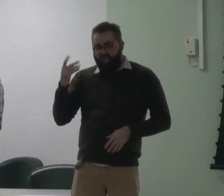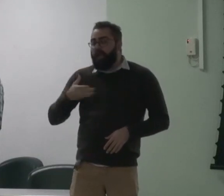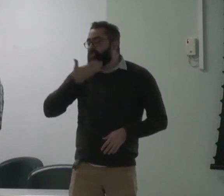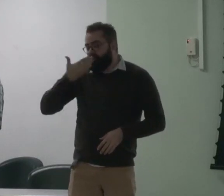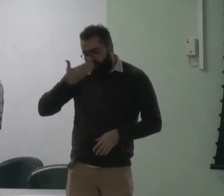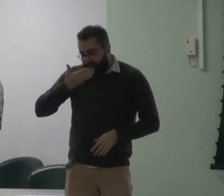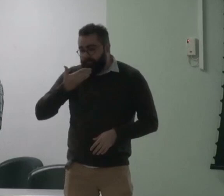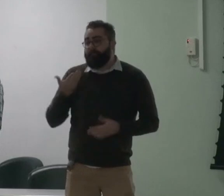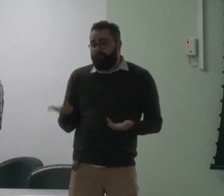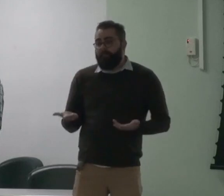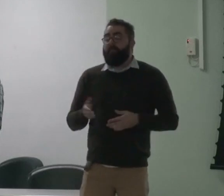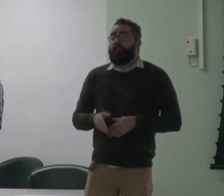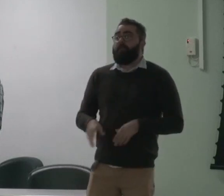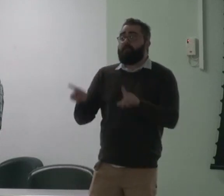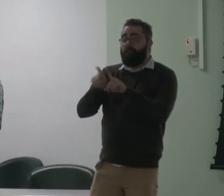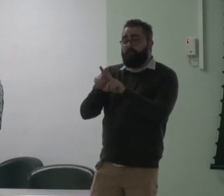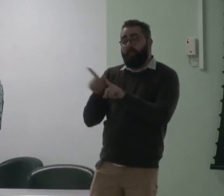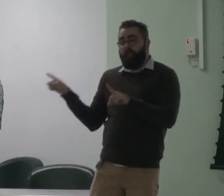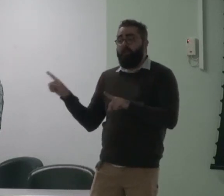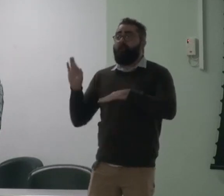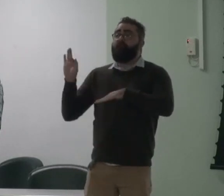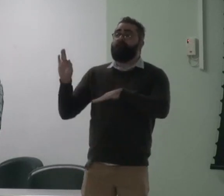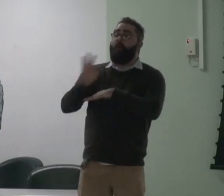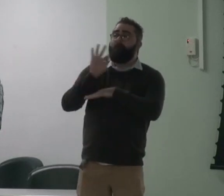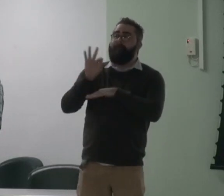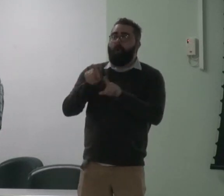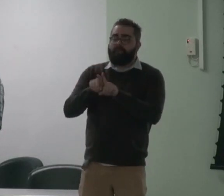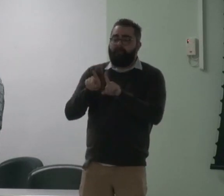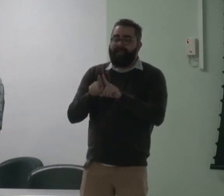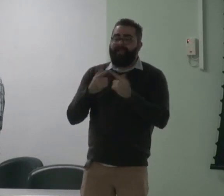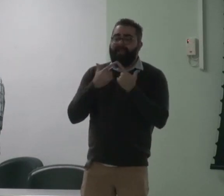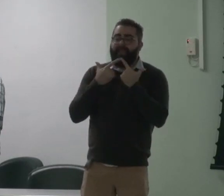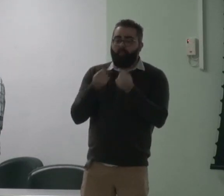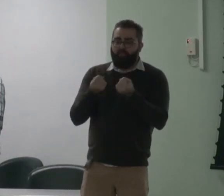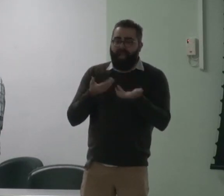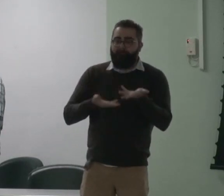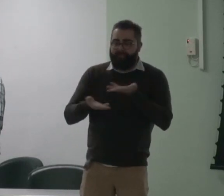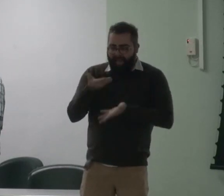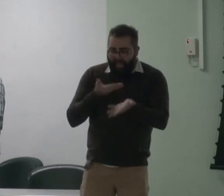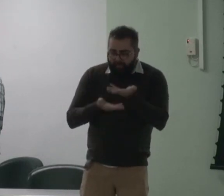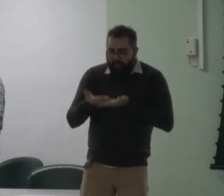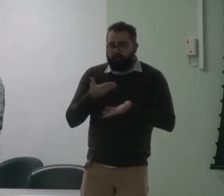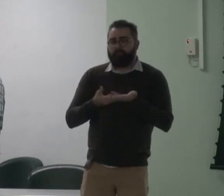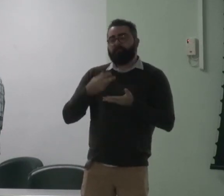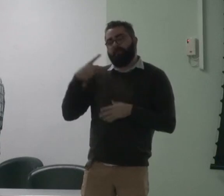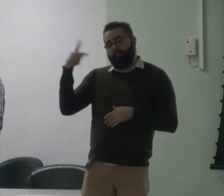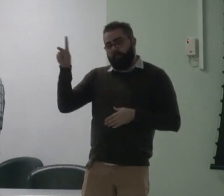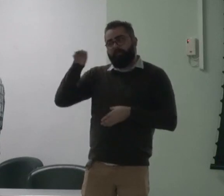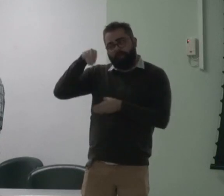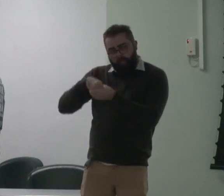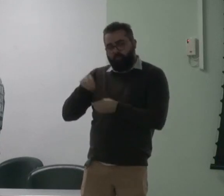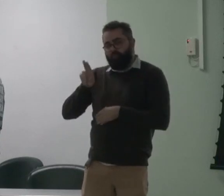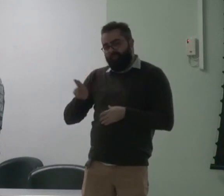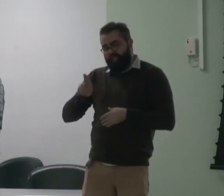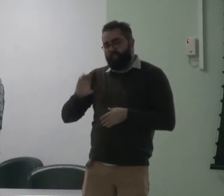Formal and applied linguistics is part of this faculty at Charles